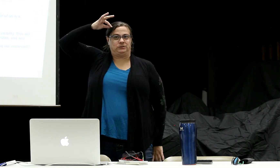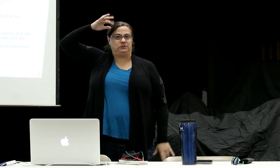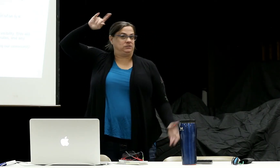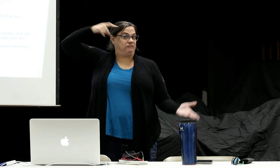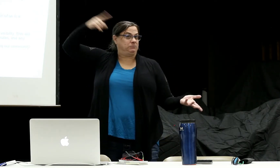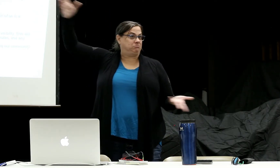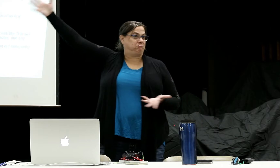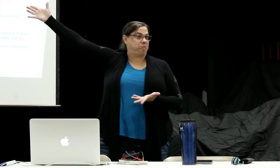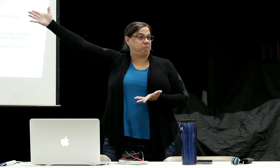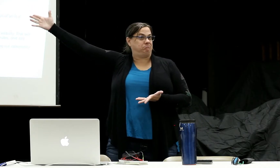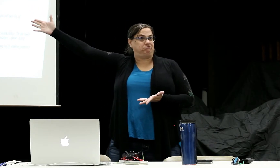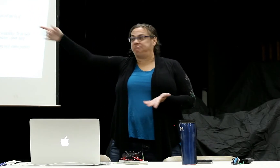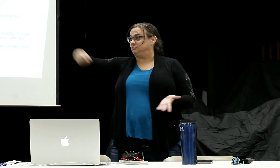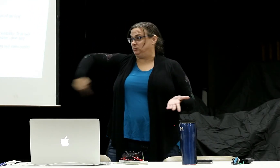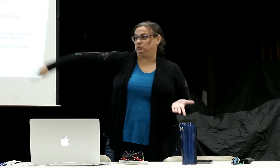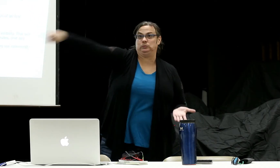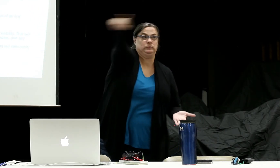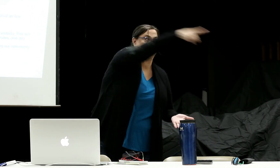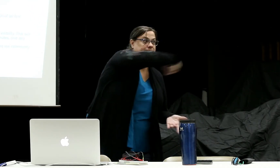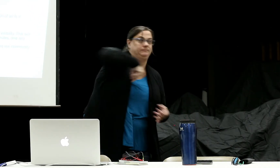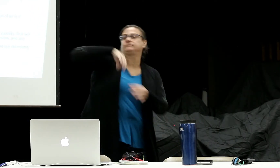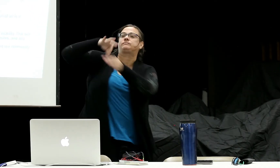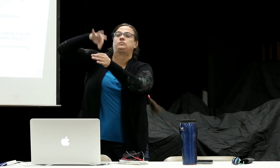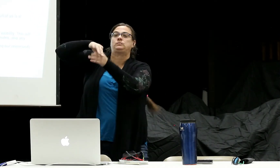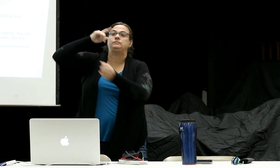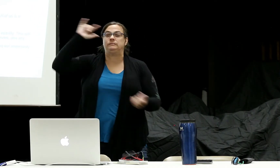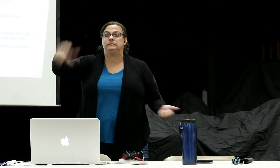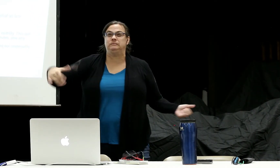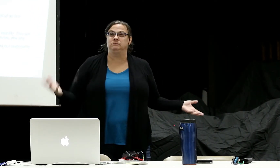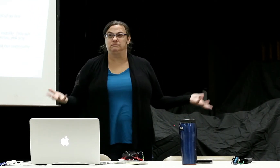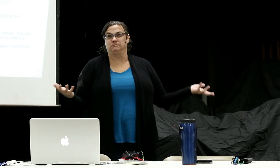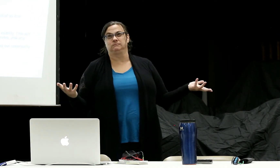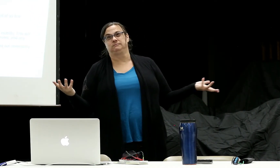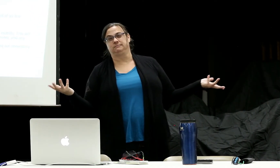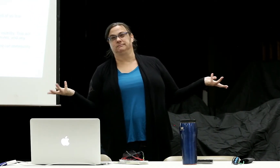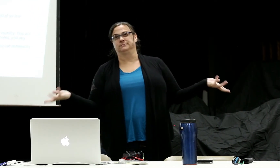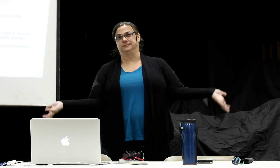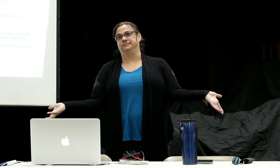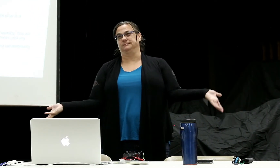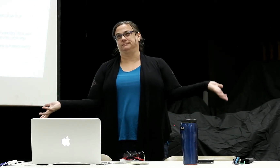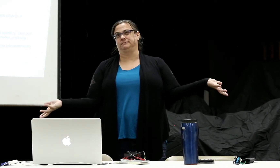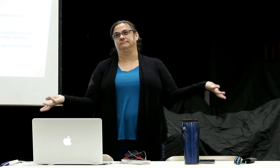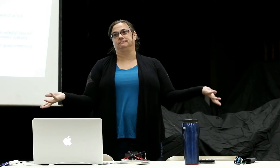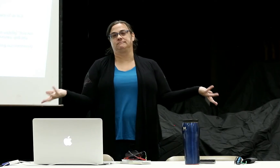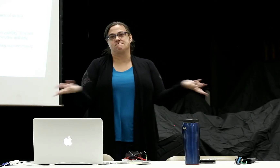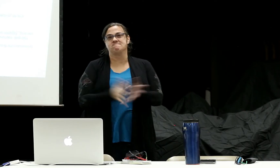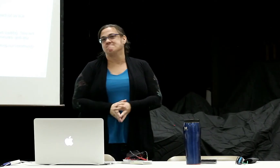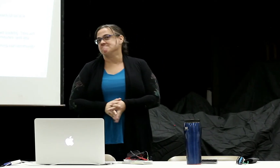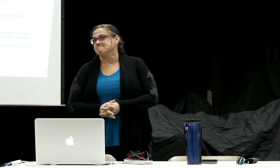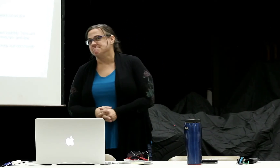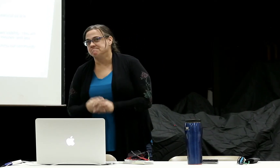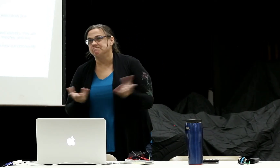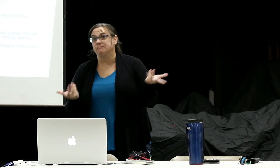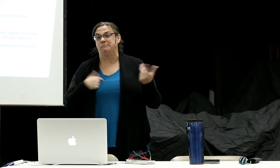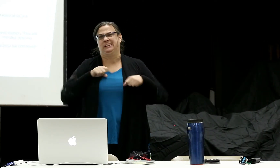Right, I think there's a time and place. So when and where VRI is effective and when it's not. They'll go into